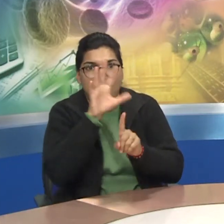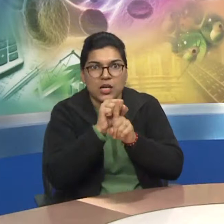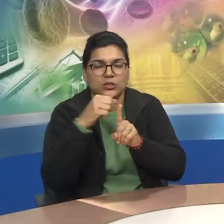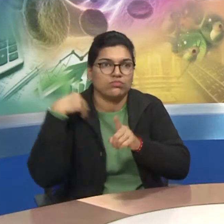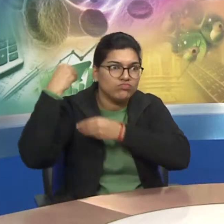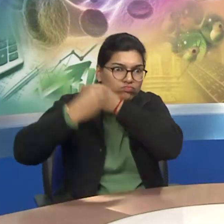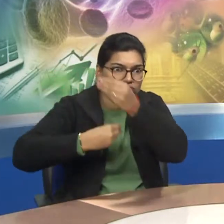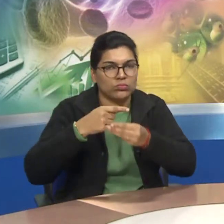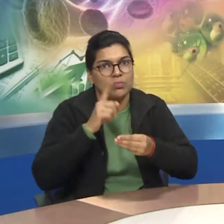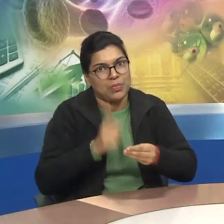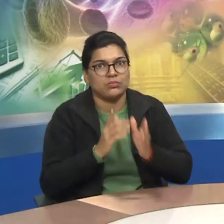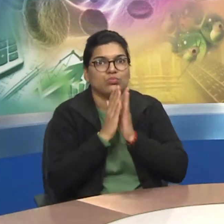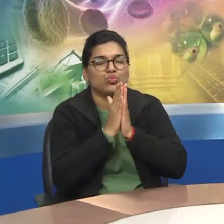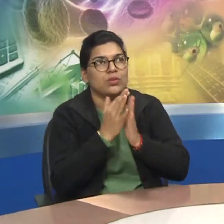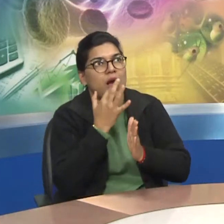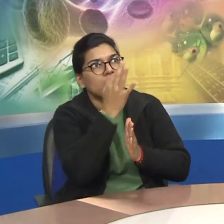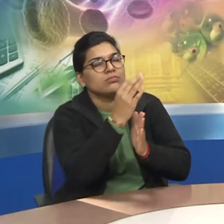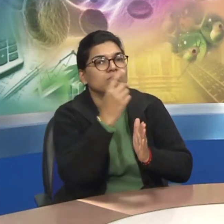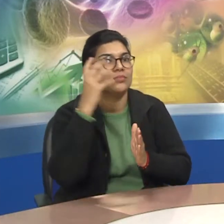And they are part of the environment.